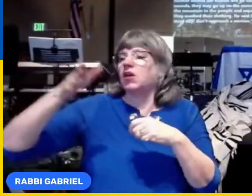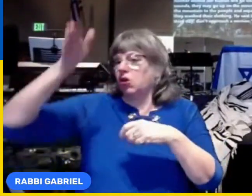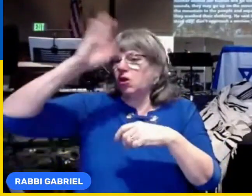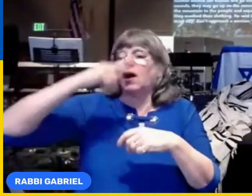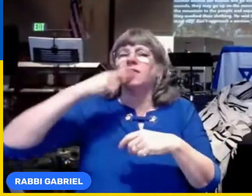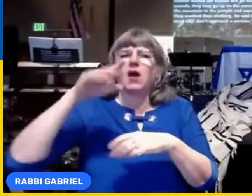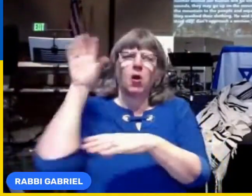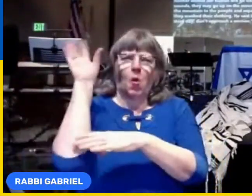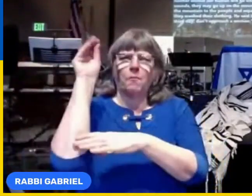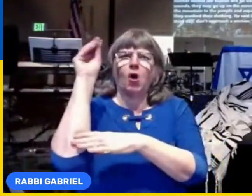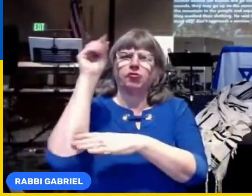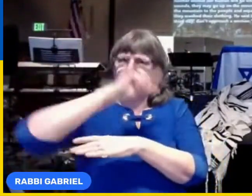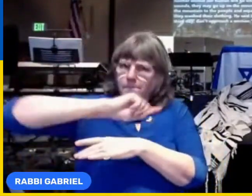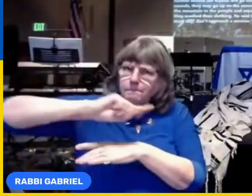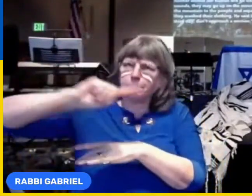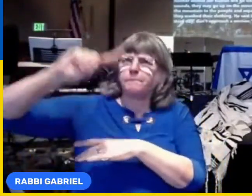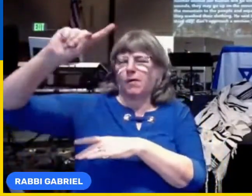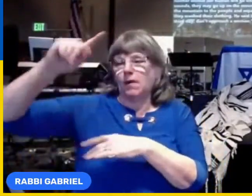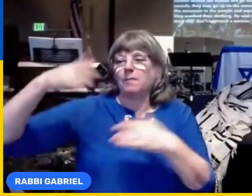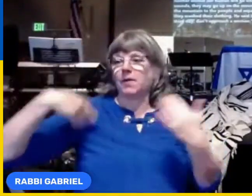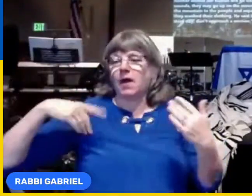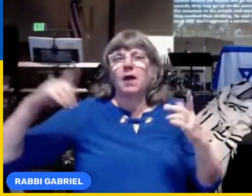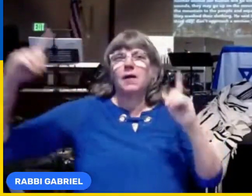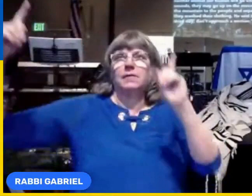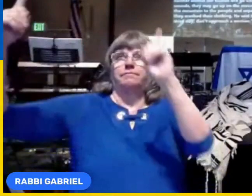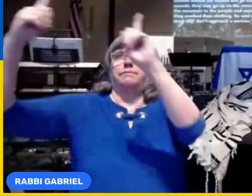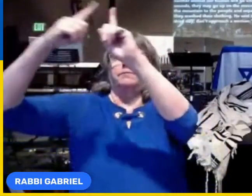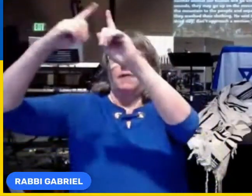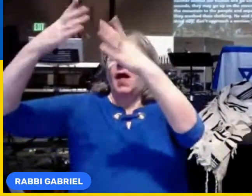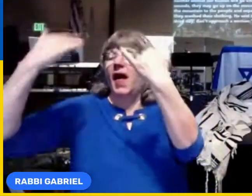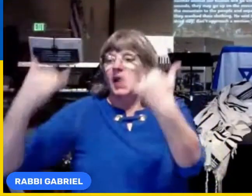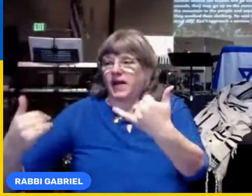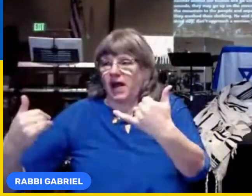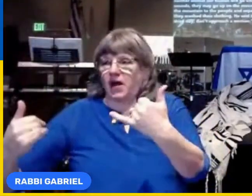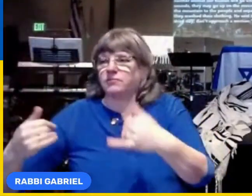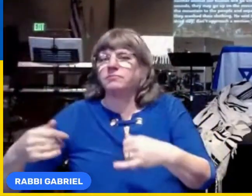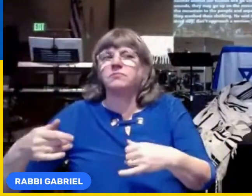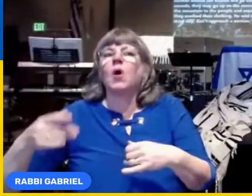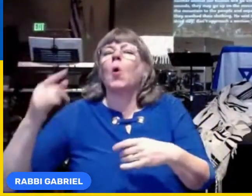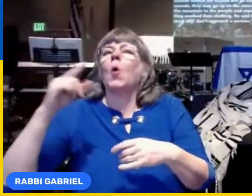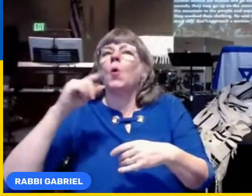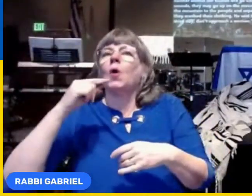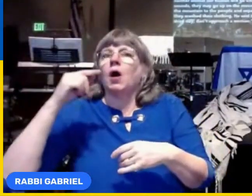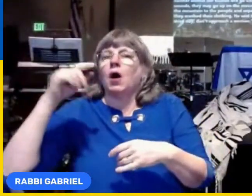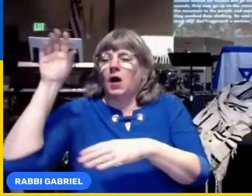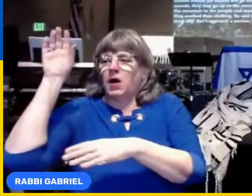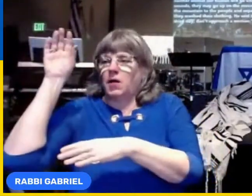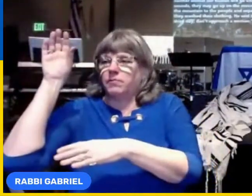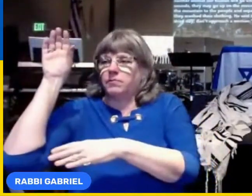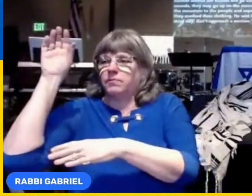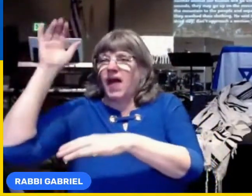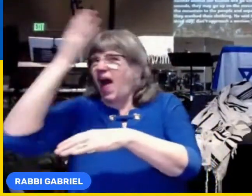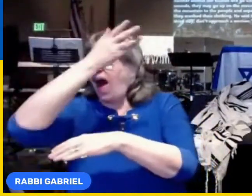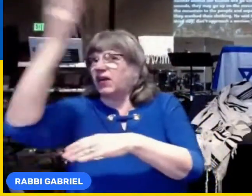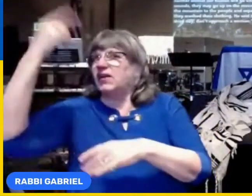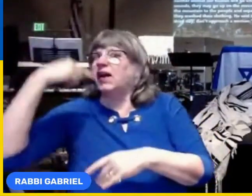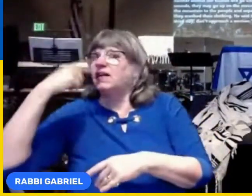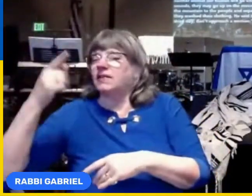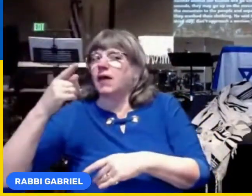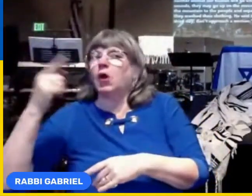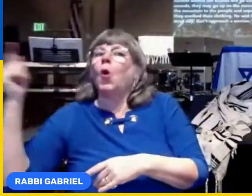Adonai said to Moshe, "Go down and warn the people not to force their way